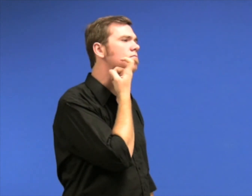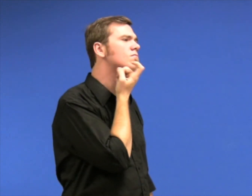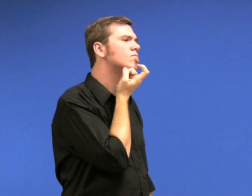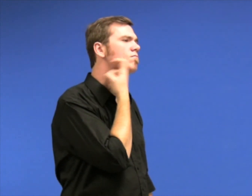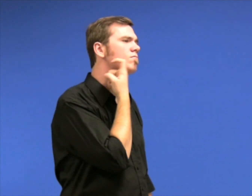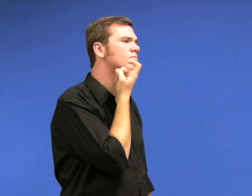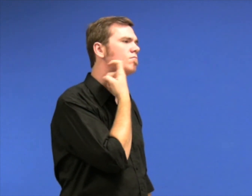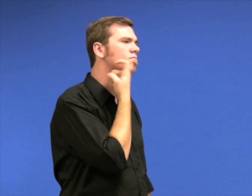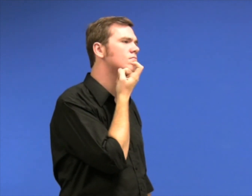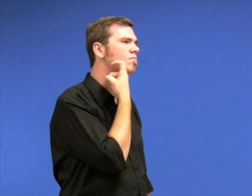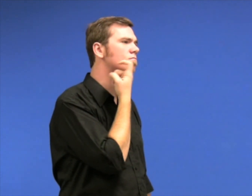Recently.